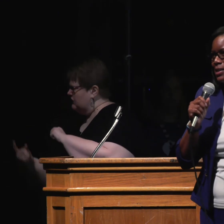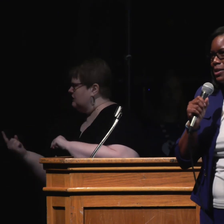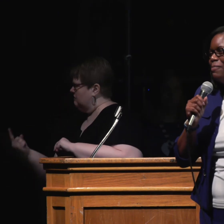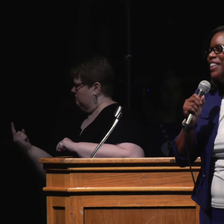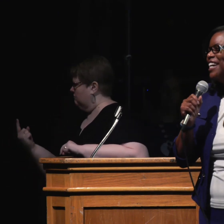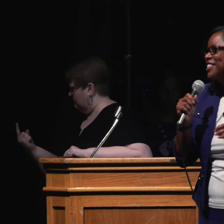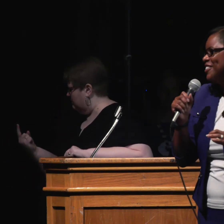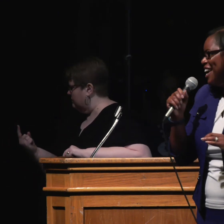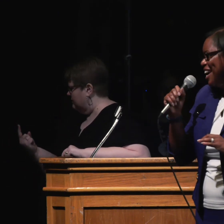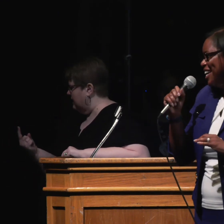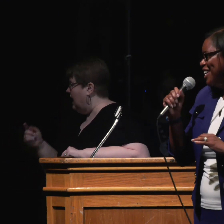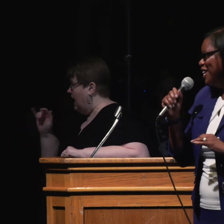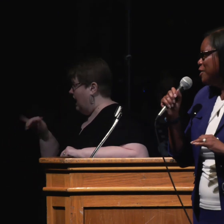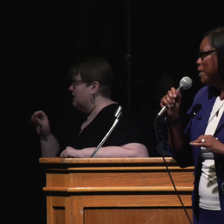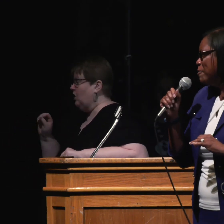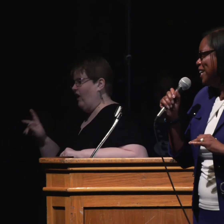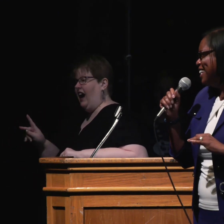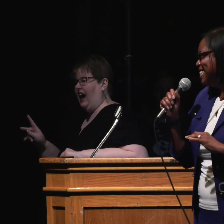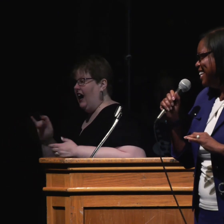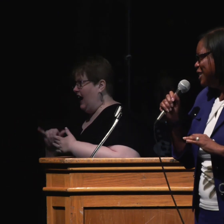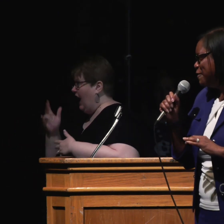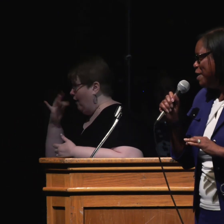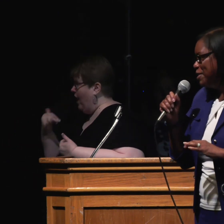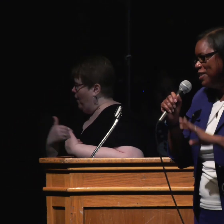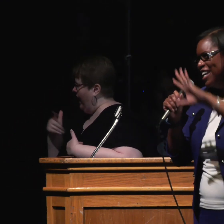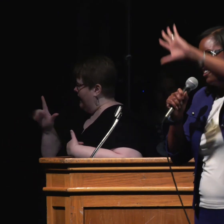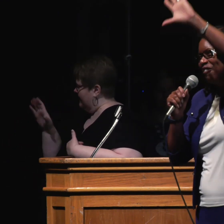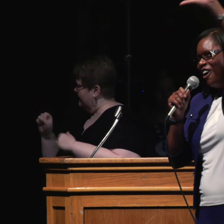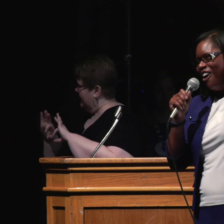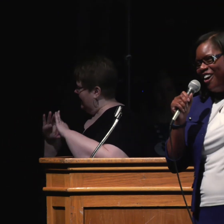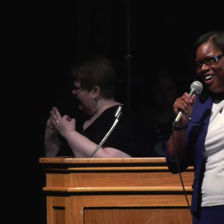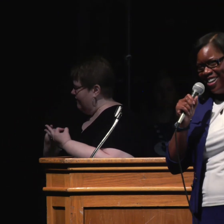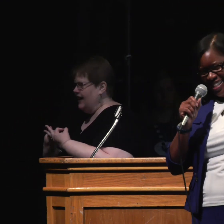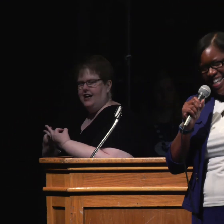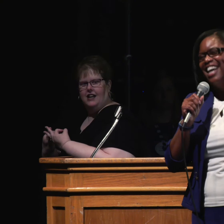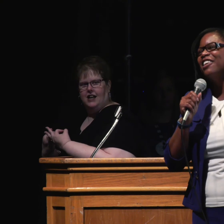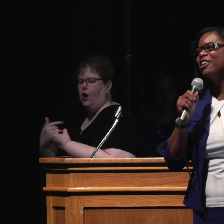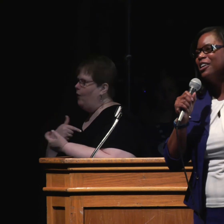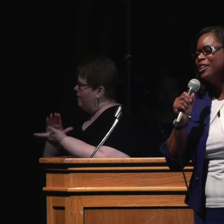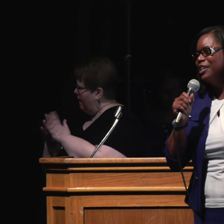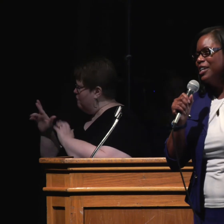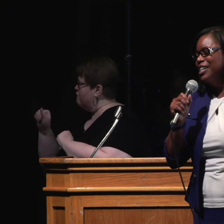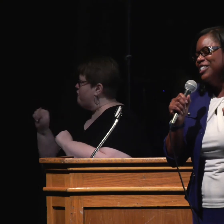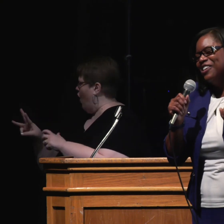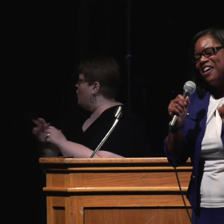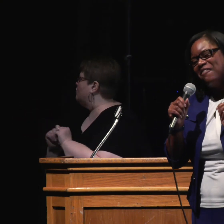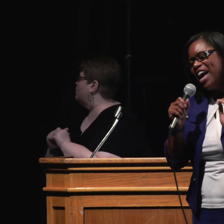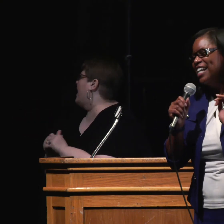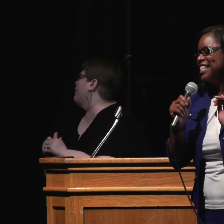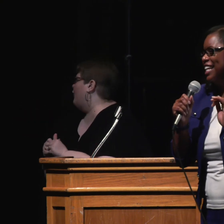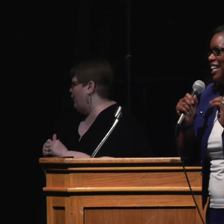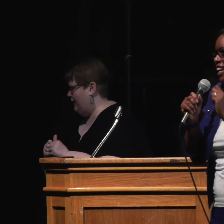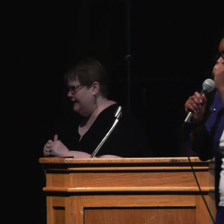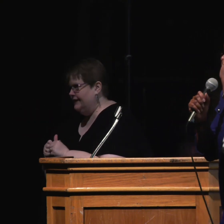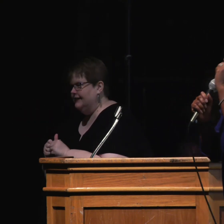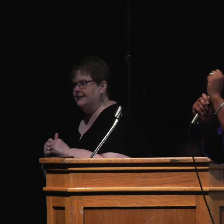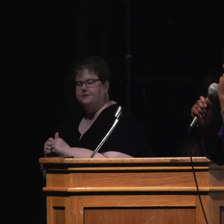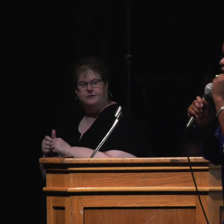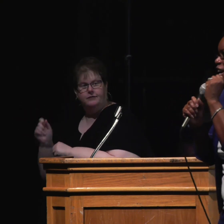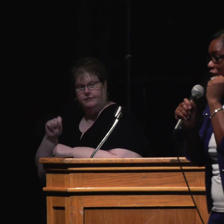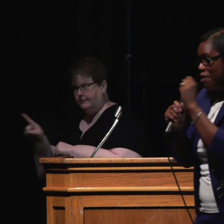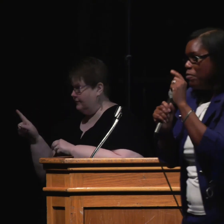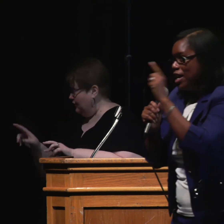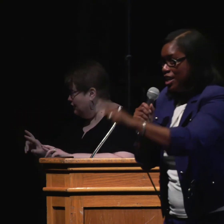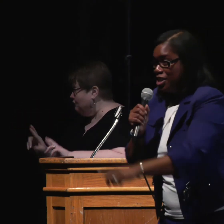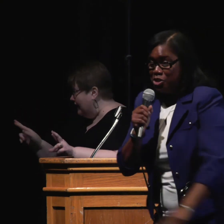practices. But that's okay. That's why we LCS family, we get raw together. So I'm asking, are